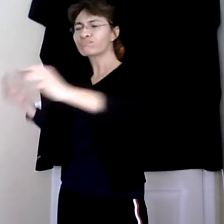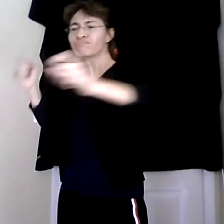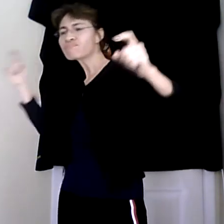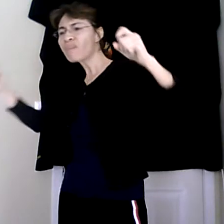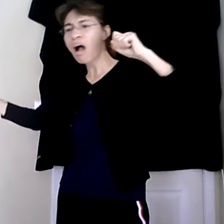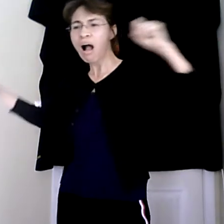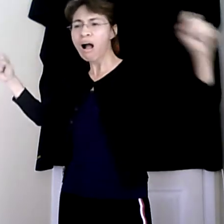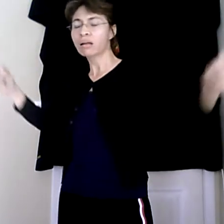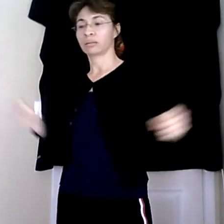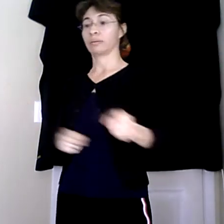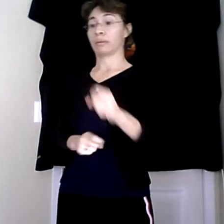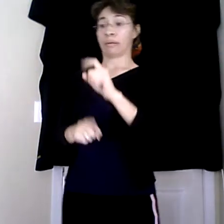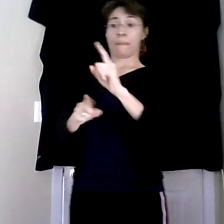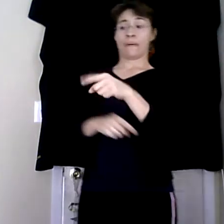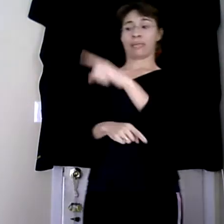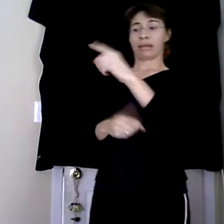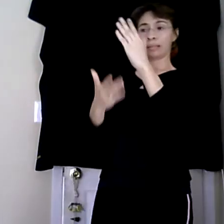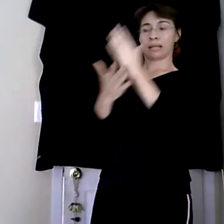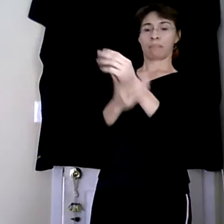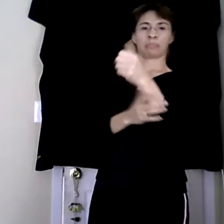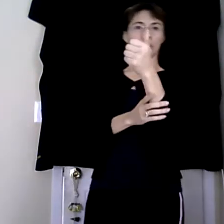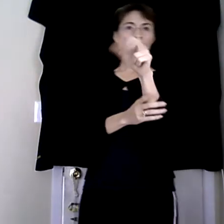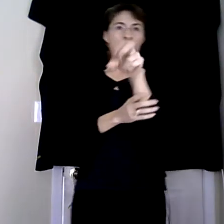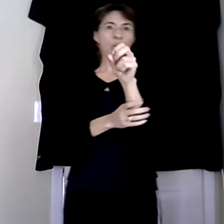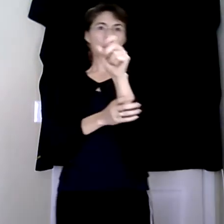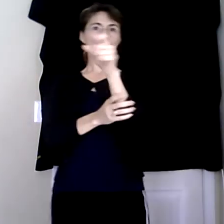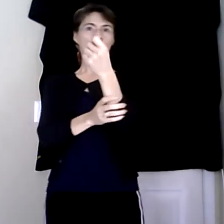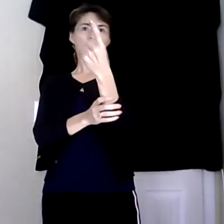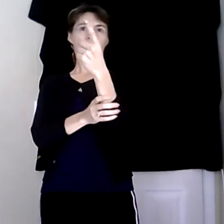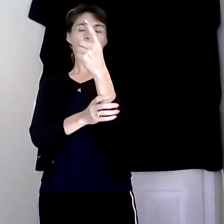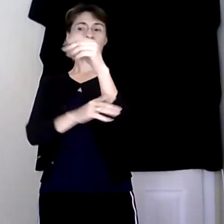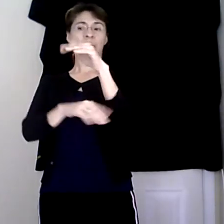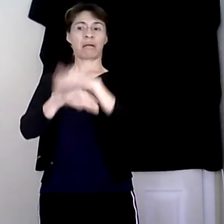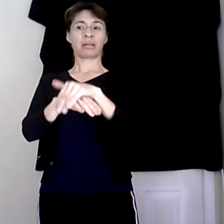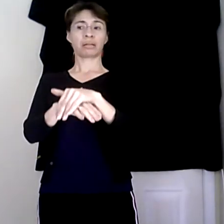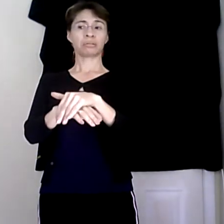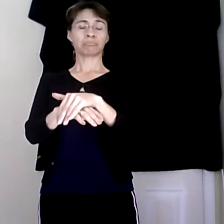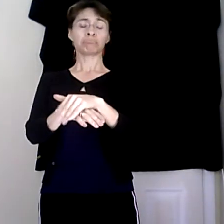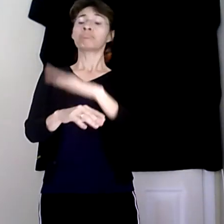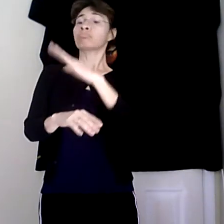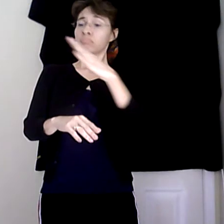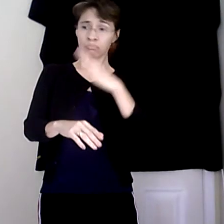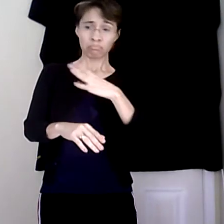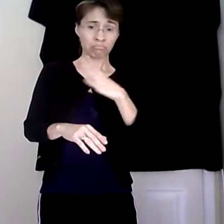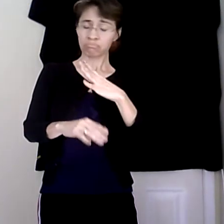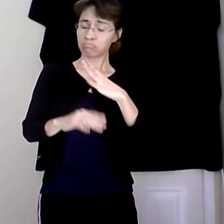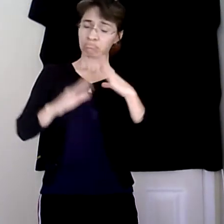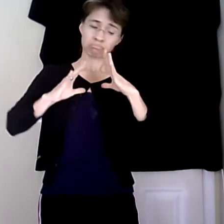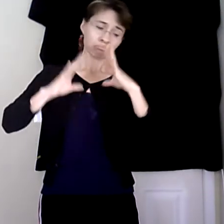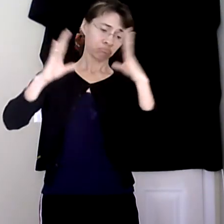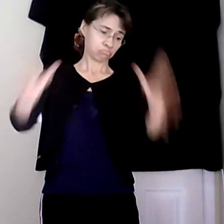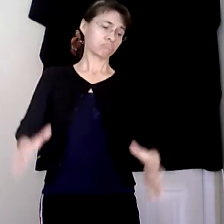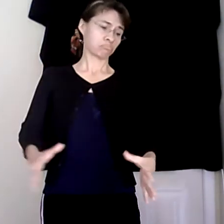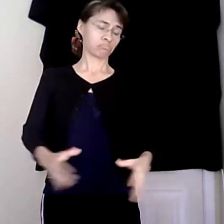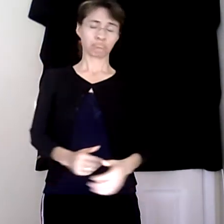around 10:30, 11 at night, maybe then, everything will be kosher and we wouldn't have to worry about